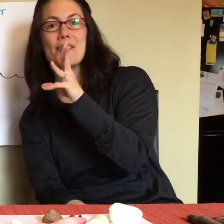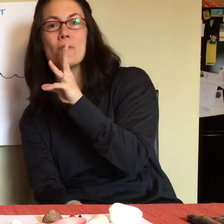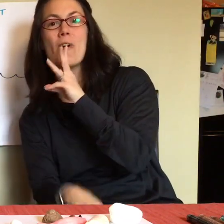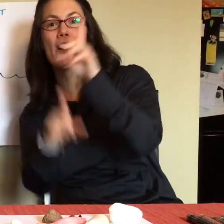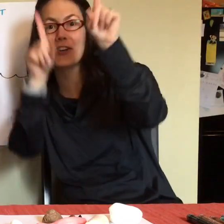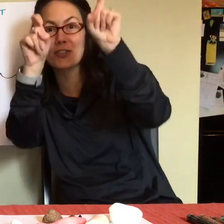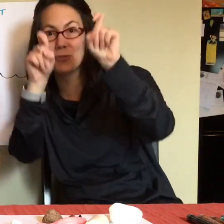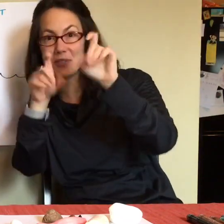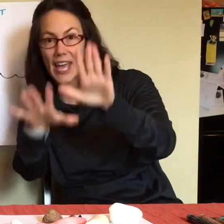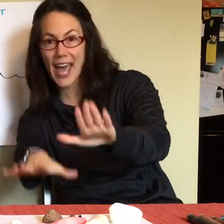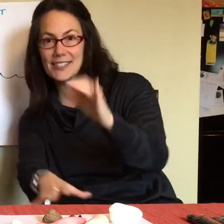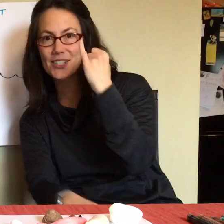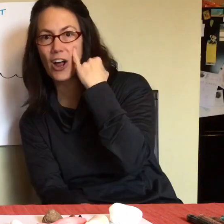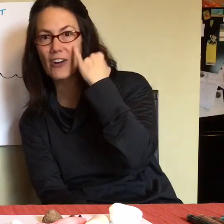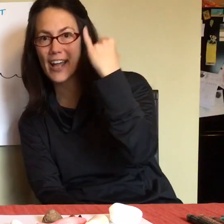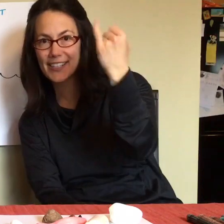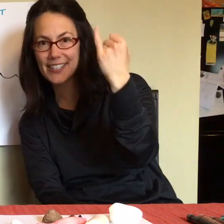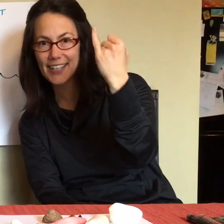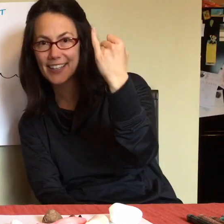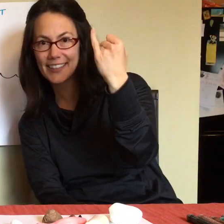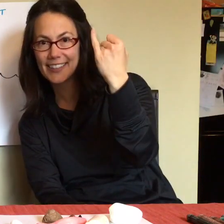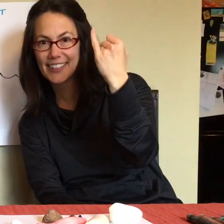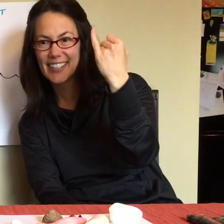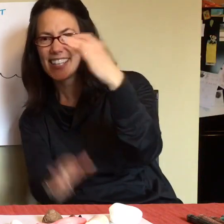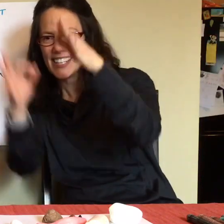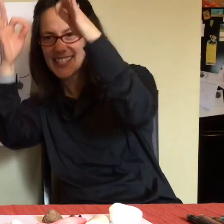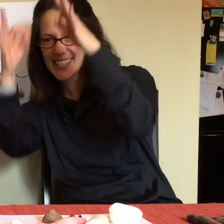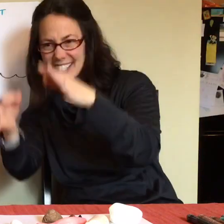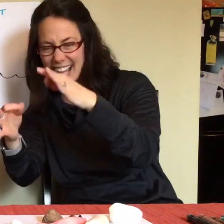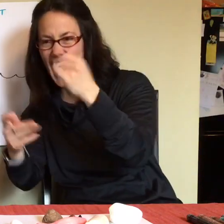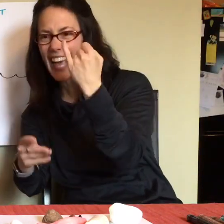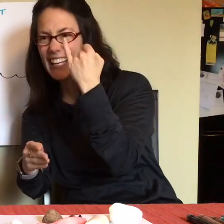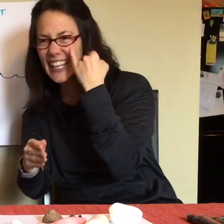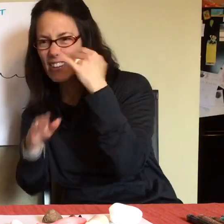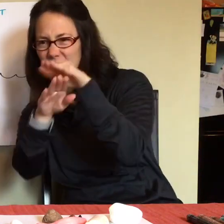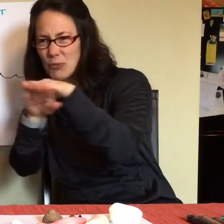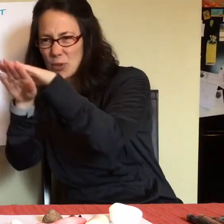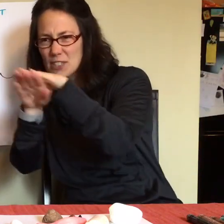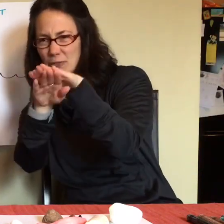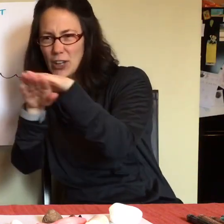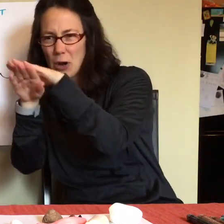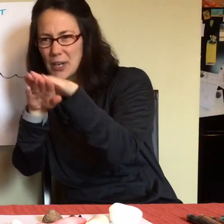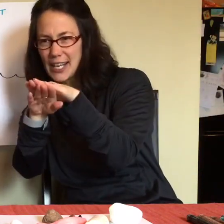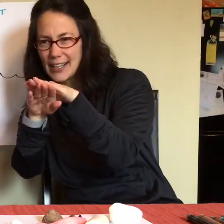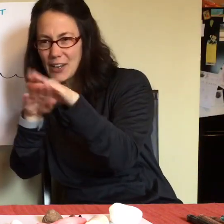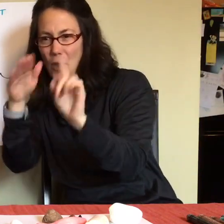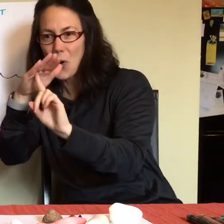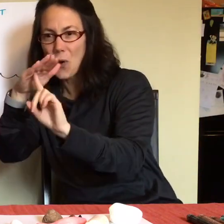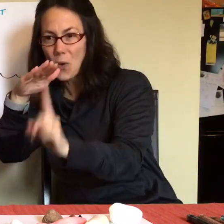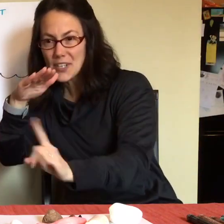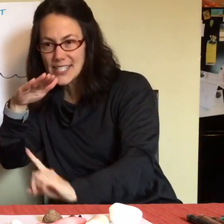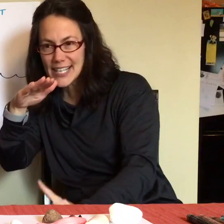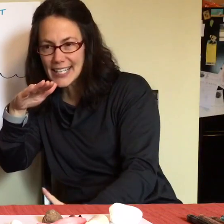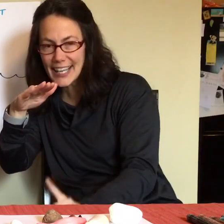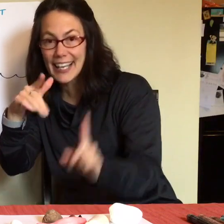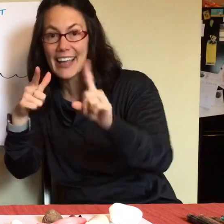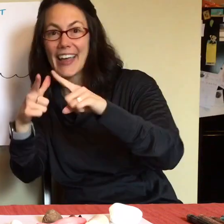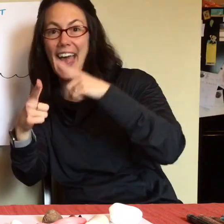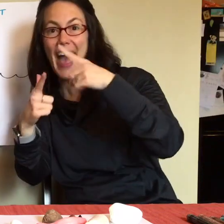the water to test our idea, decide if it was floating or sinking, and